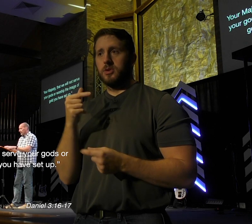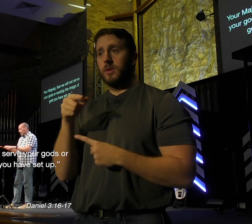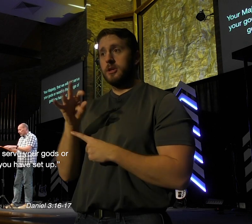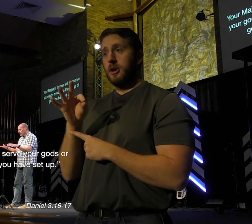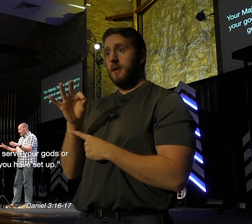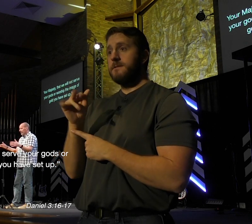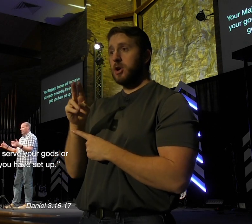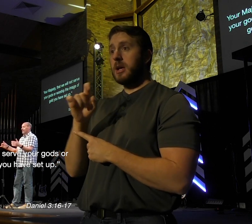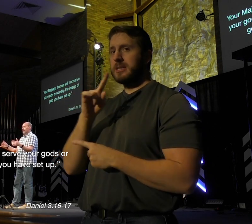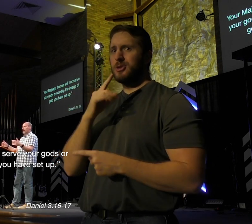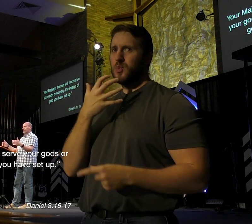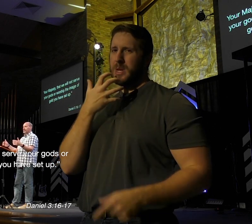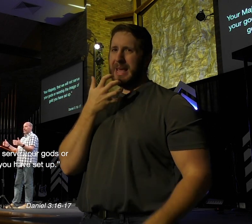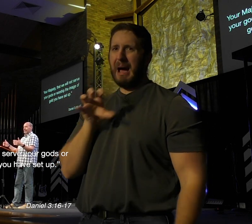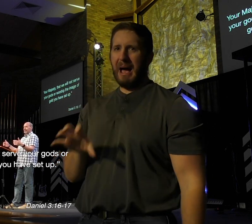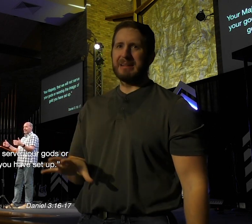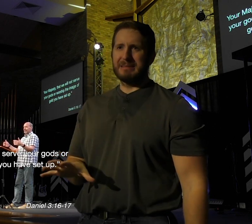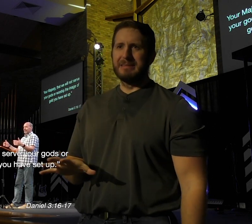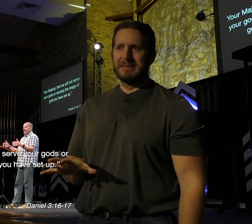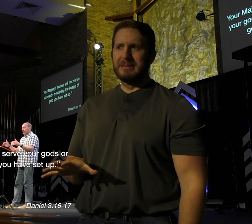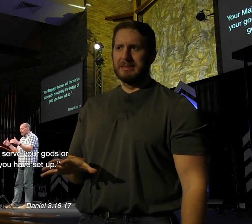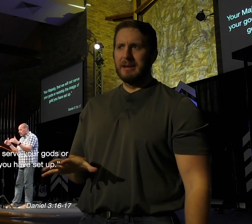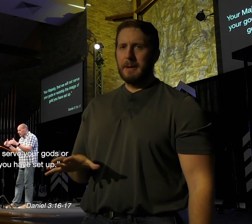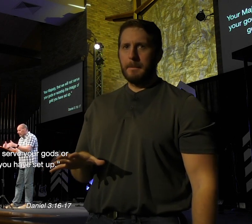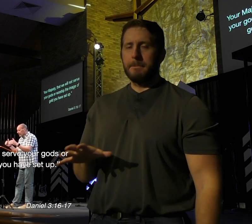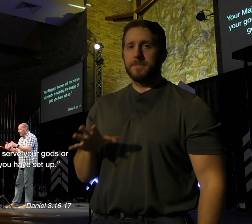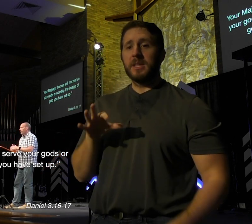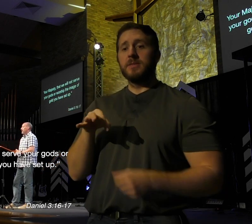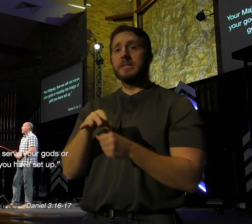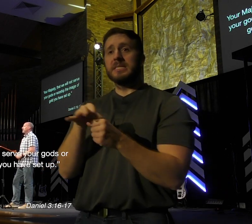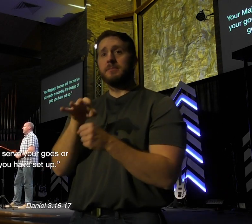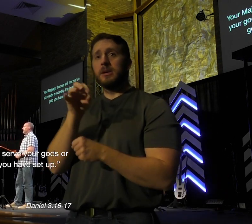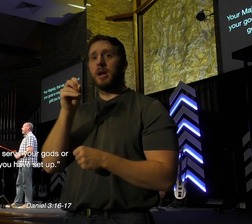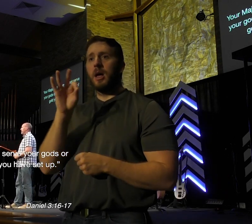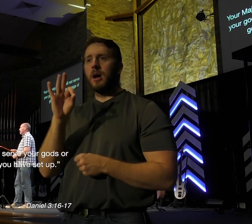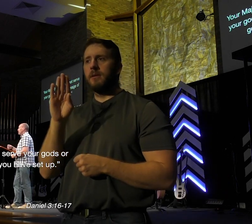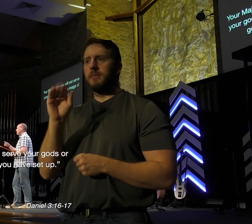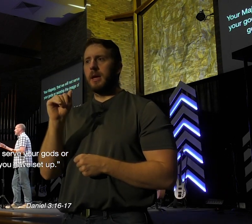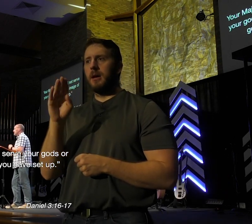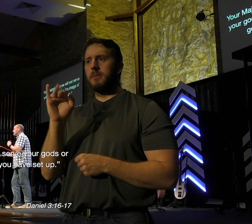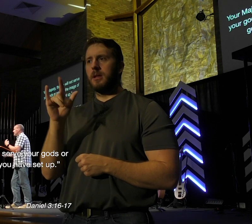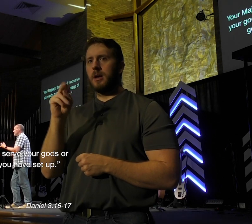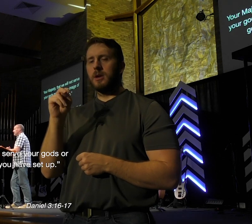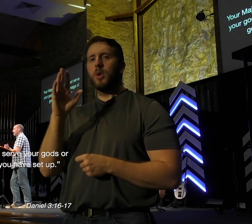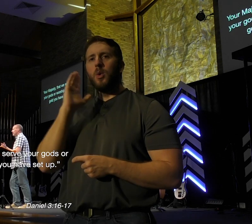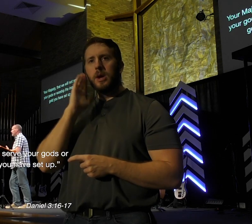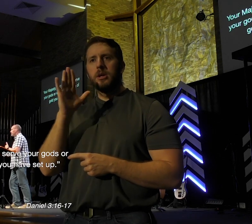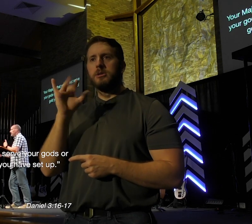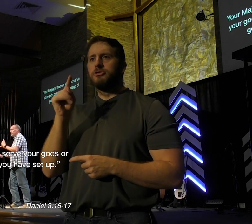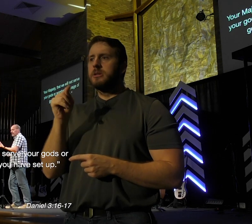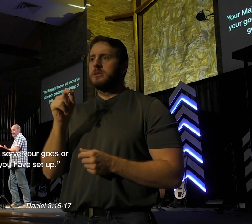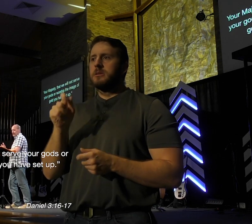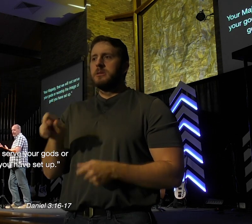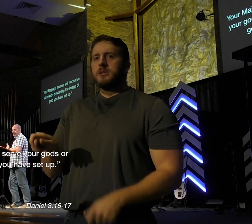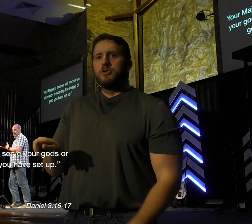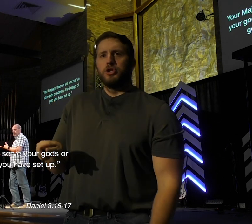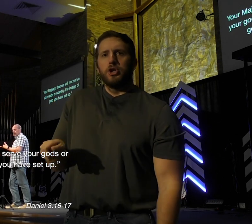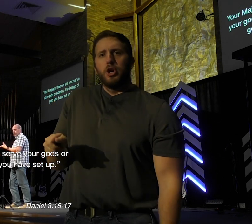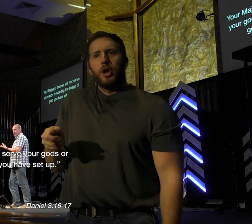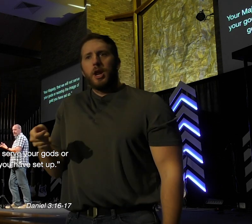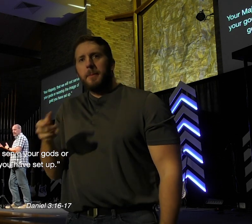furnace is really, really hot. The spirit of Babylon will just keep turning up the heat on